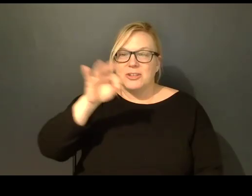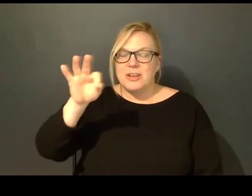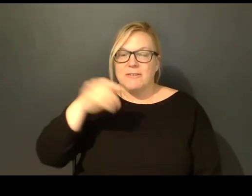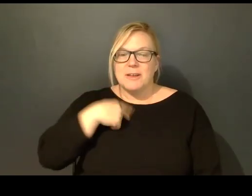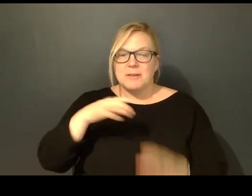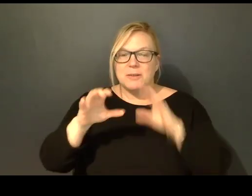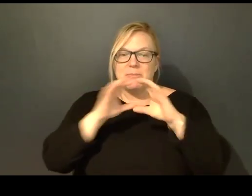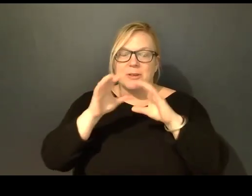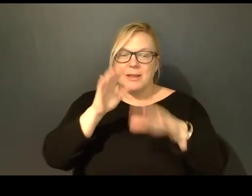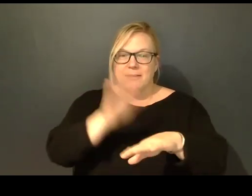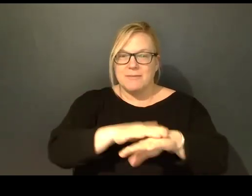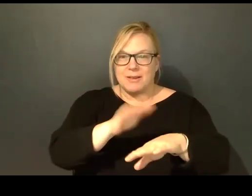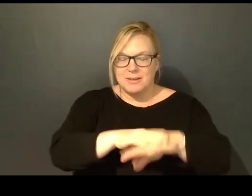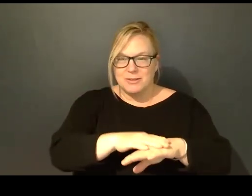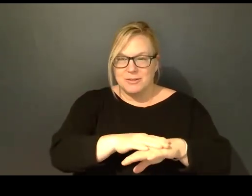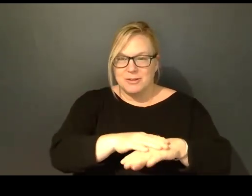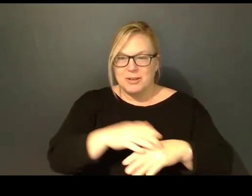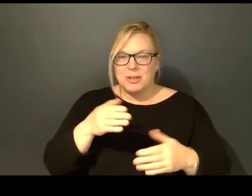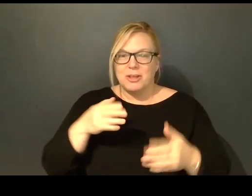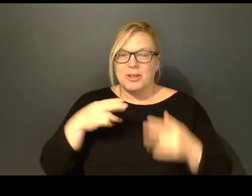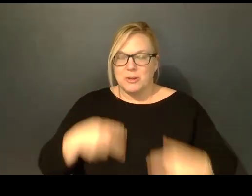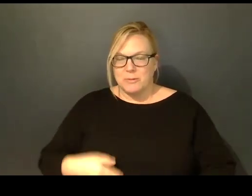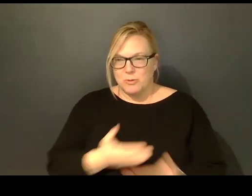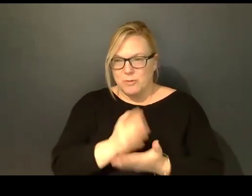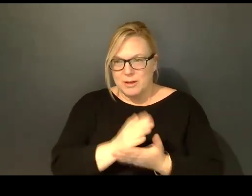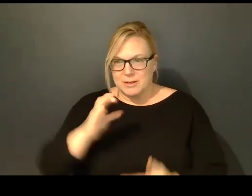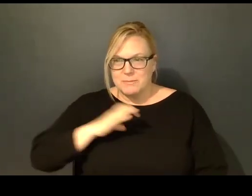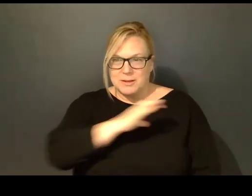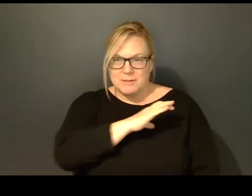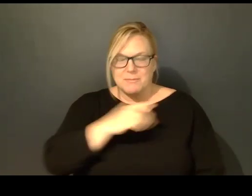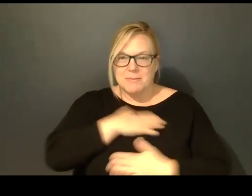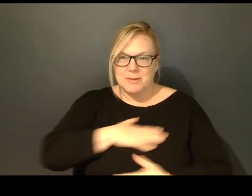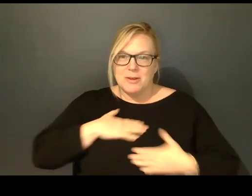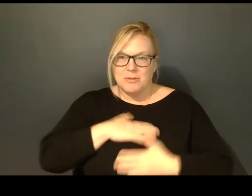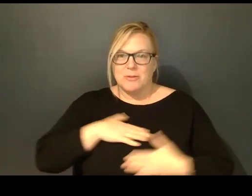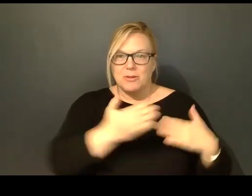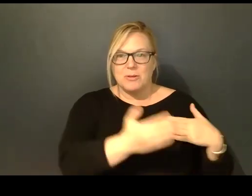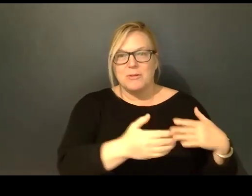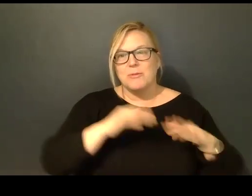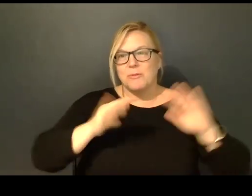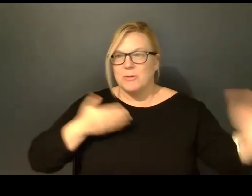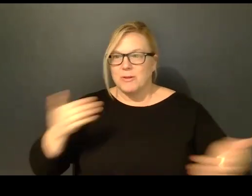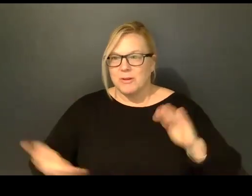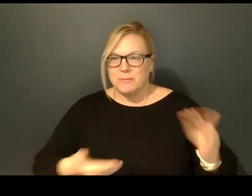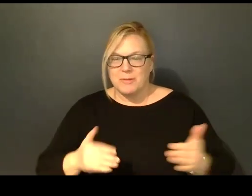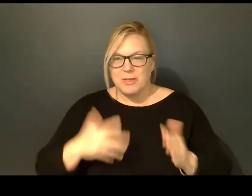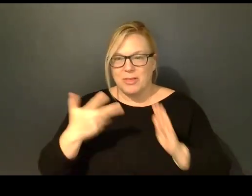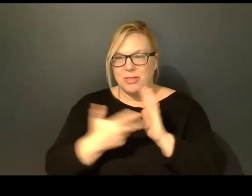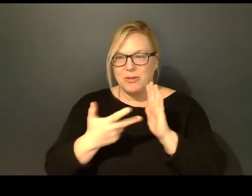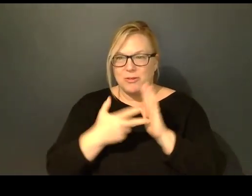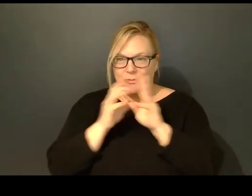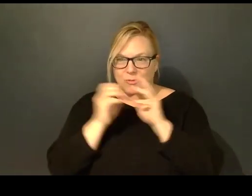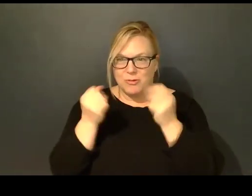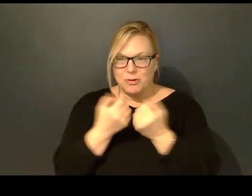at the Nova Scotia Human Rights Commission, and it's my pleasure to welcome you all to this third session of the day during Nova Scotia